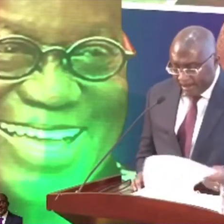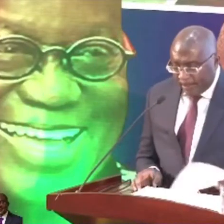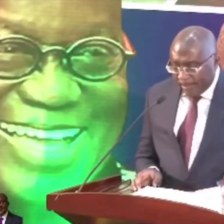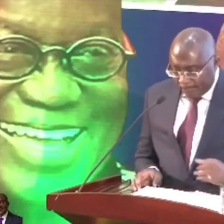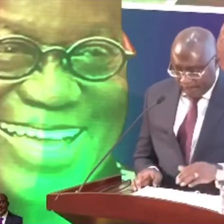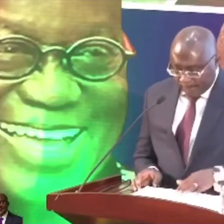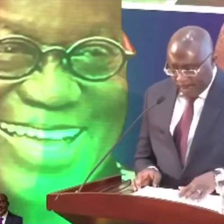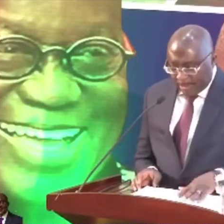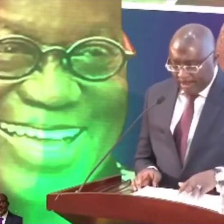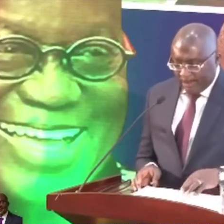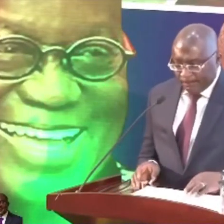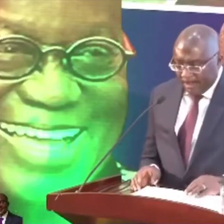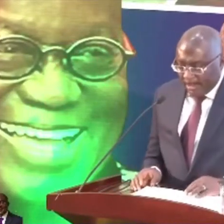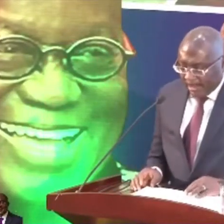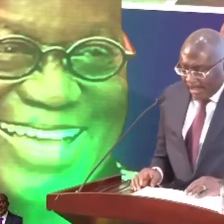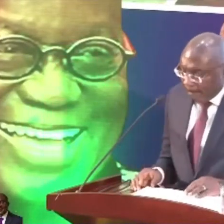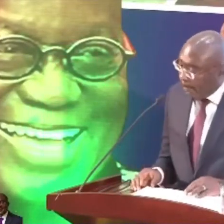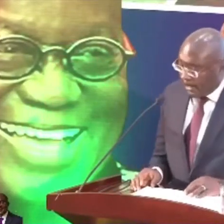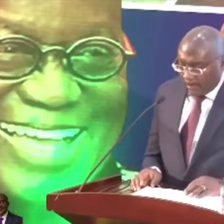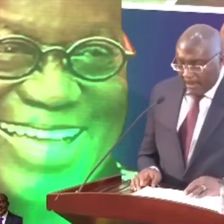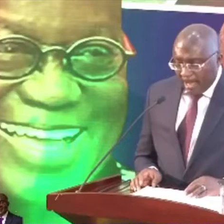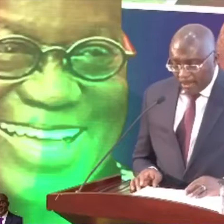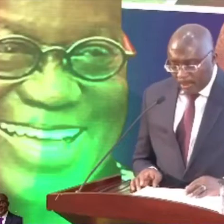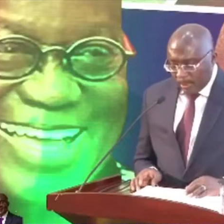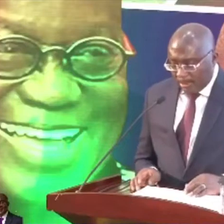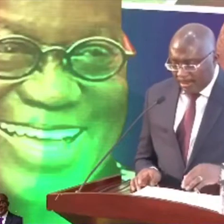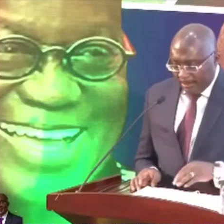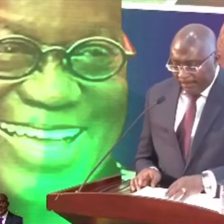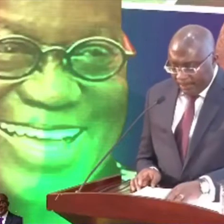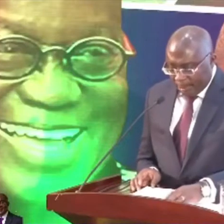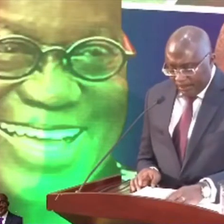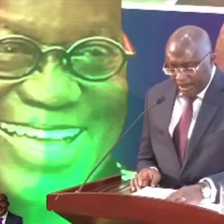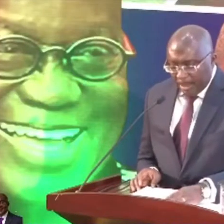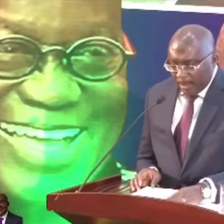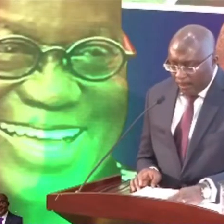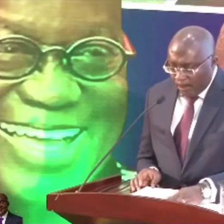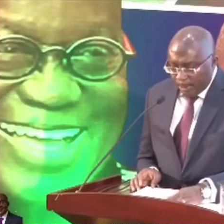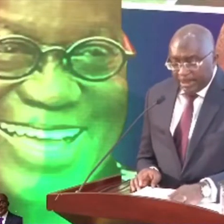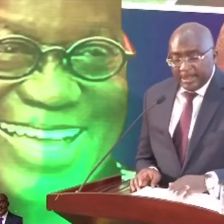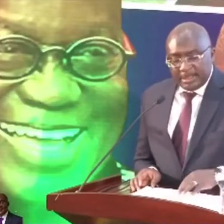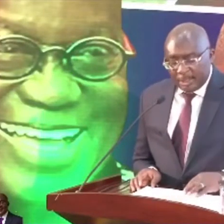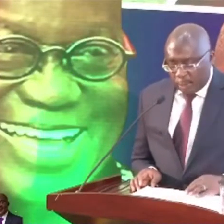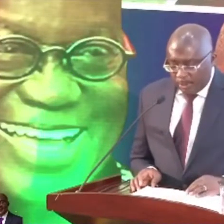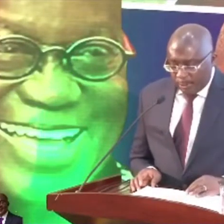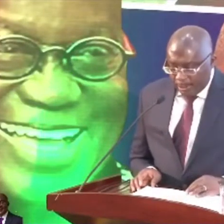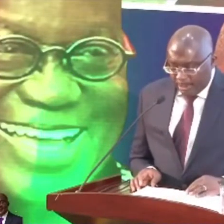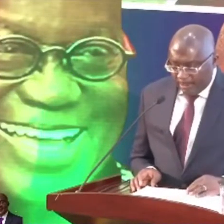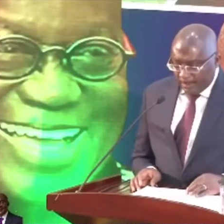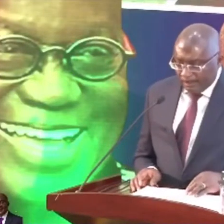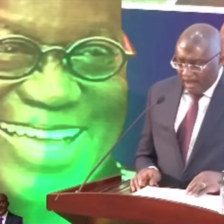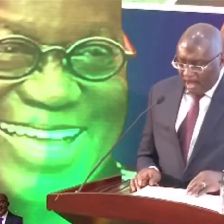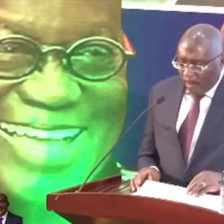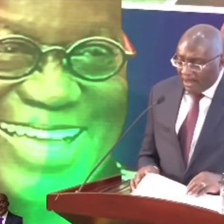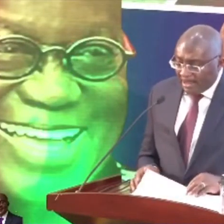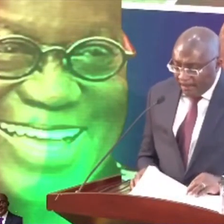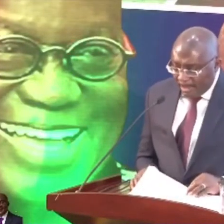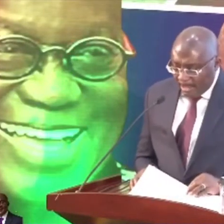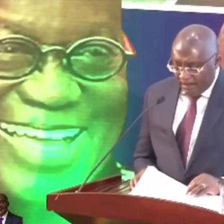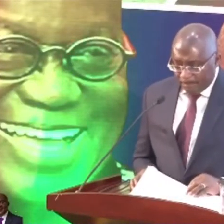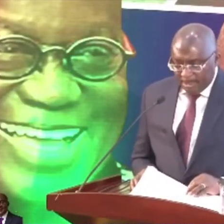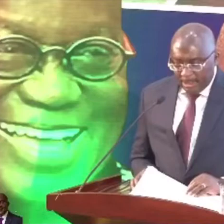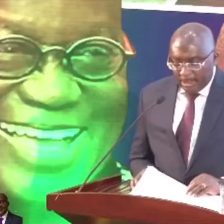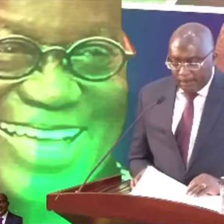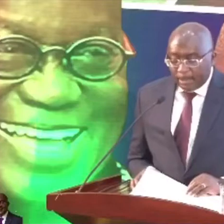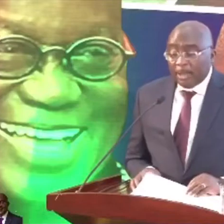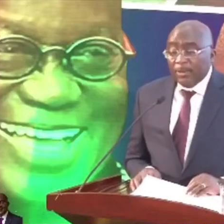understanding of infrastructure, the impact on households in the beneficiary communities, districts, regions, and what they